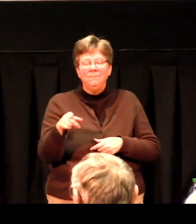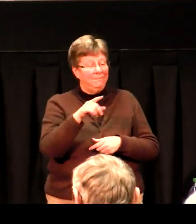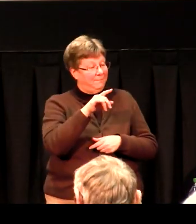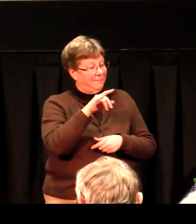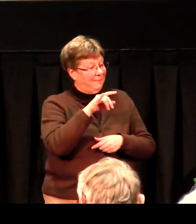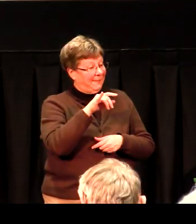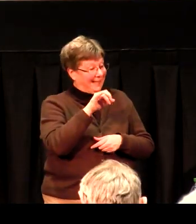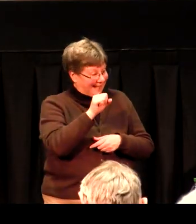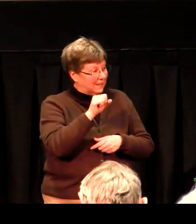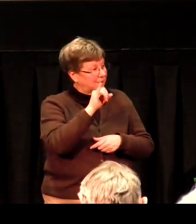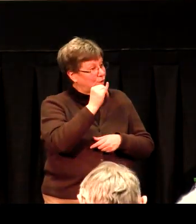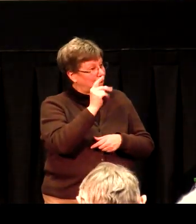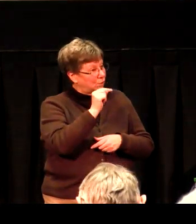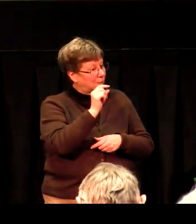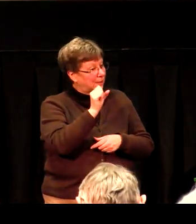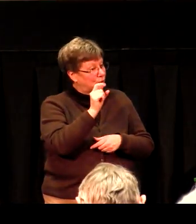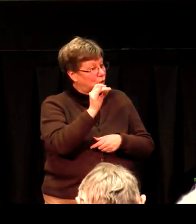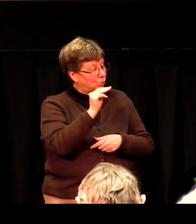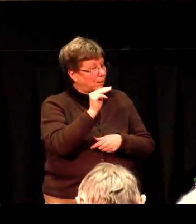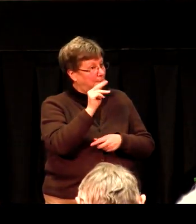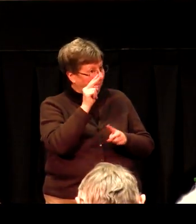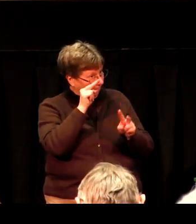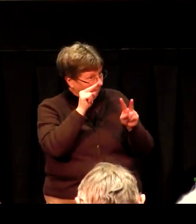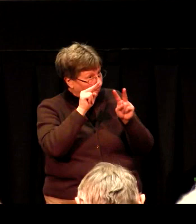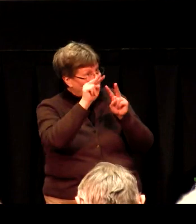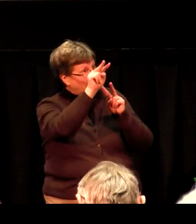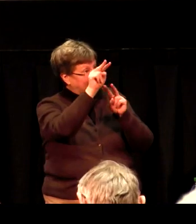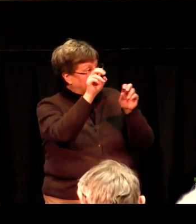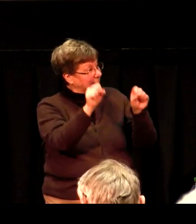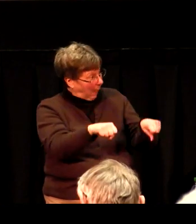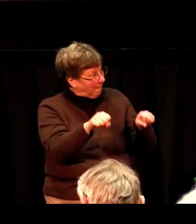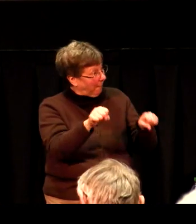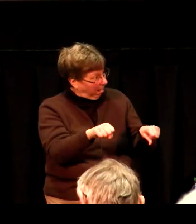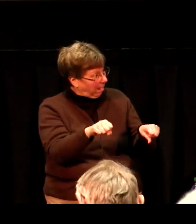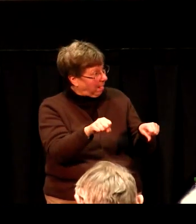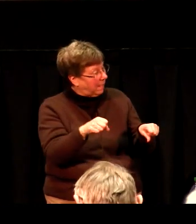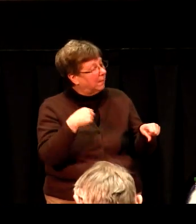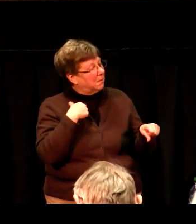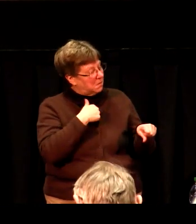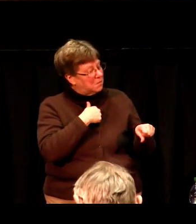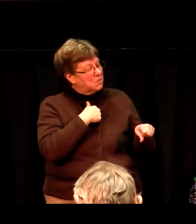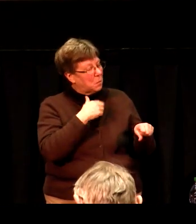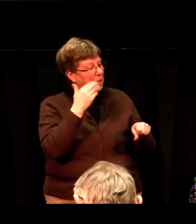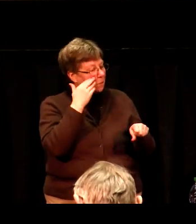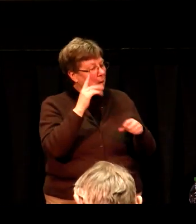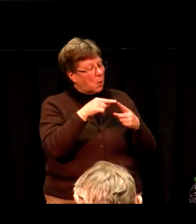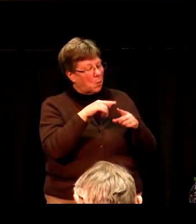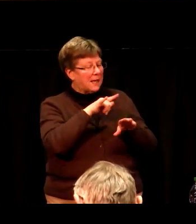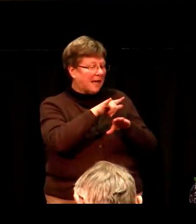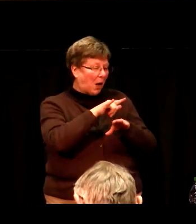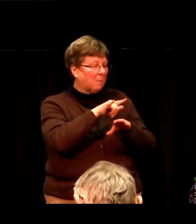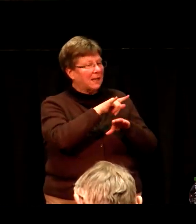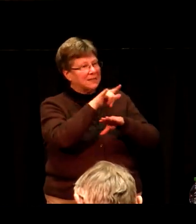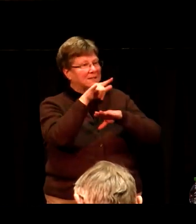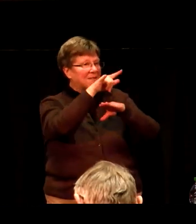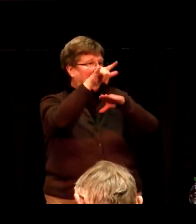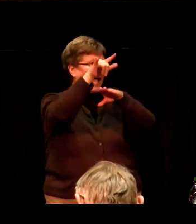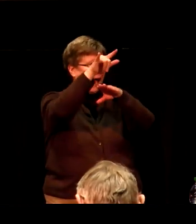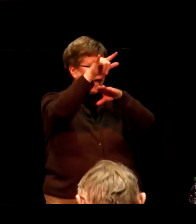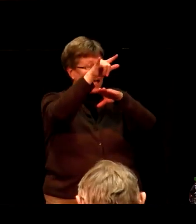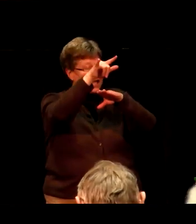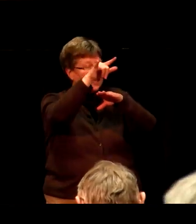Is the jet stream predictable so that we know, when airplanes fly, that would be